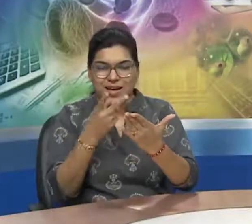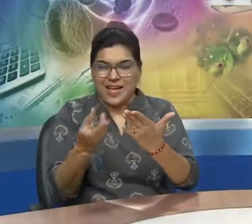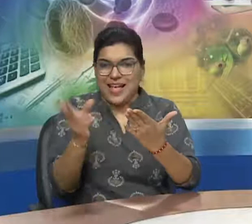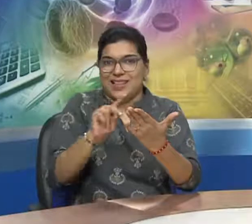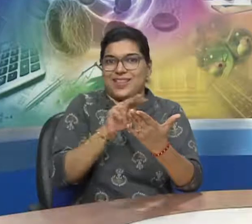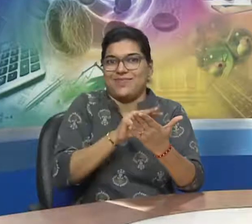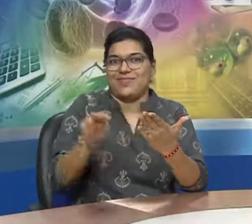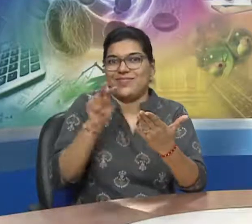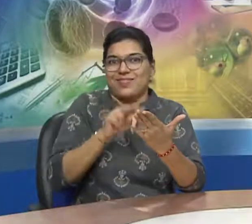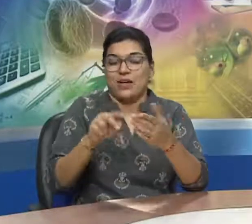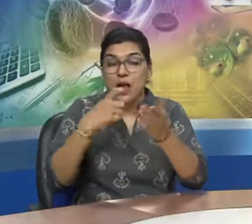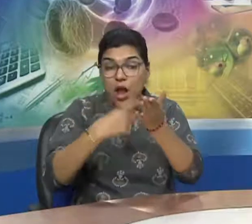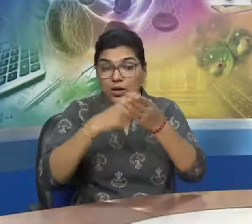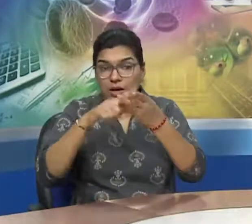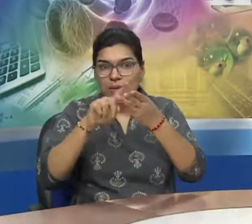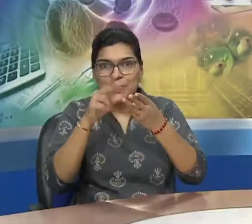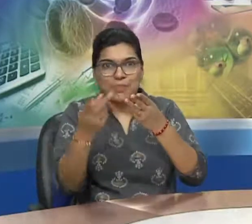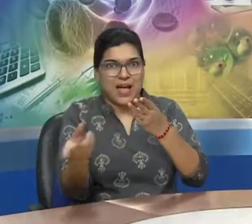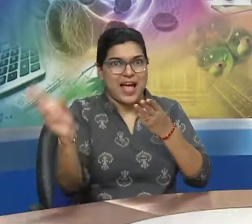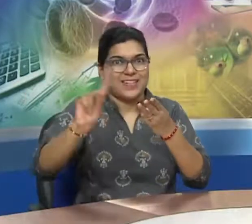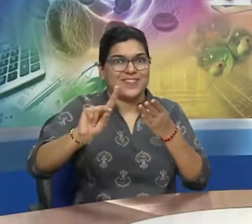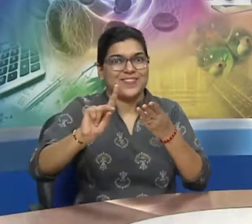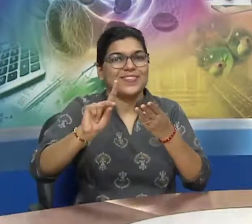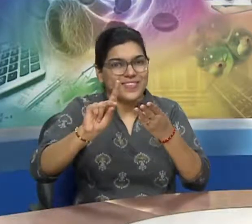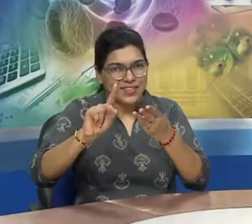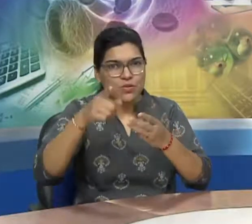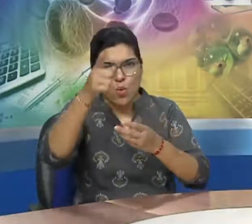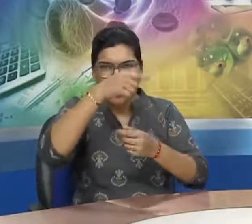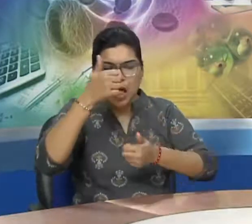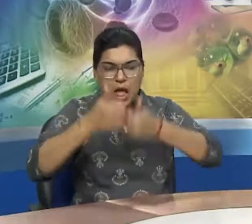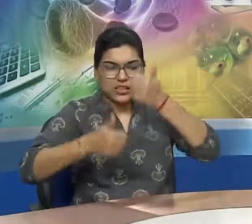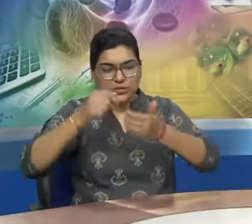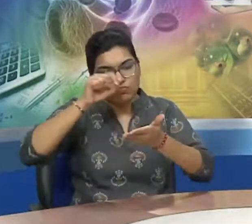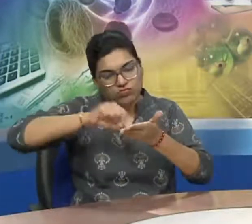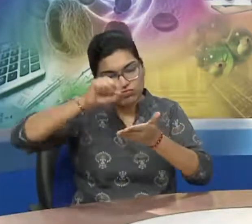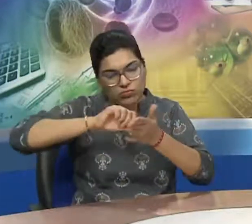The first sentence is I will revise for my exam.